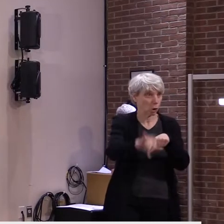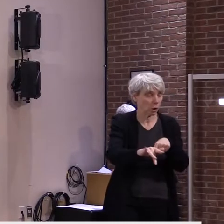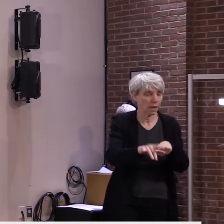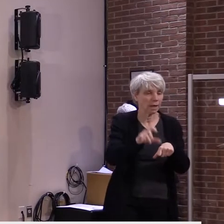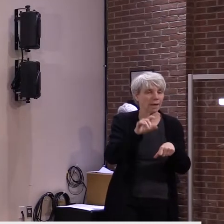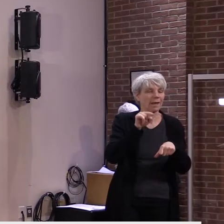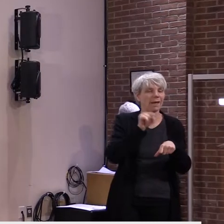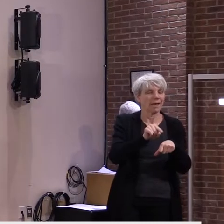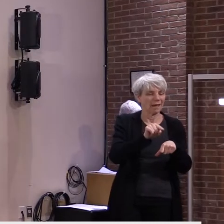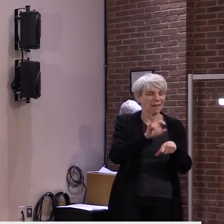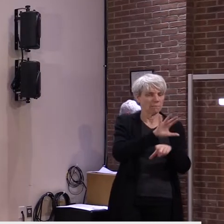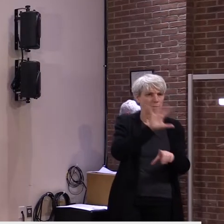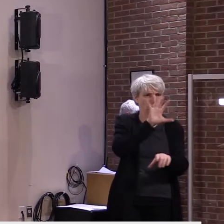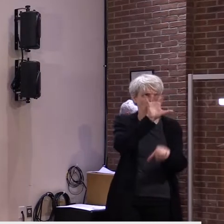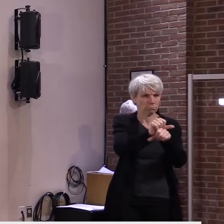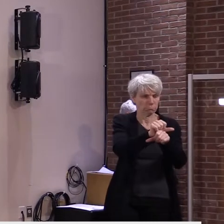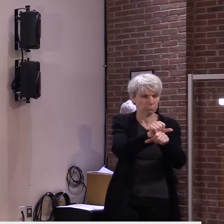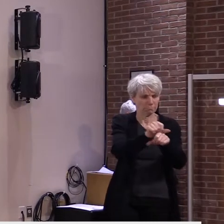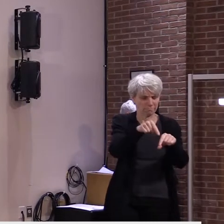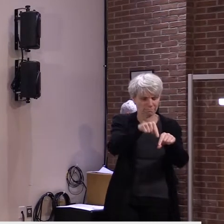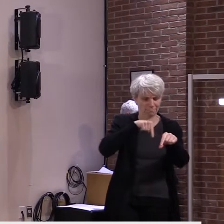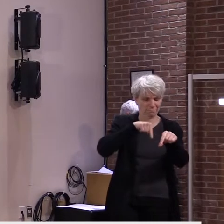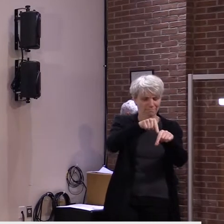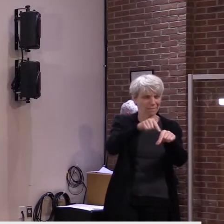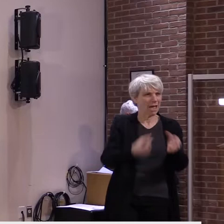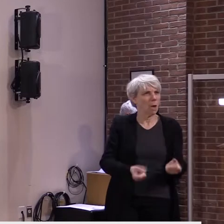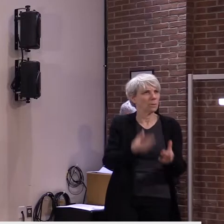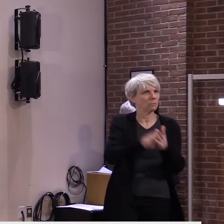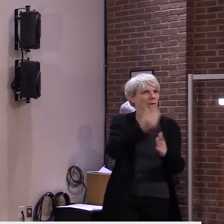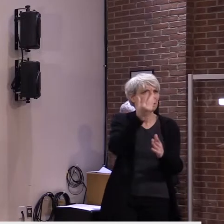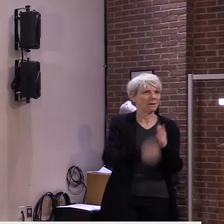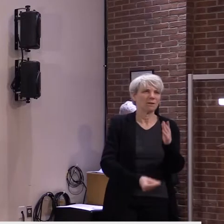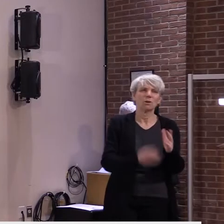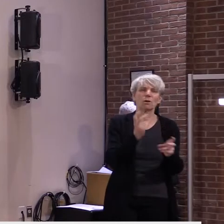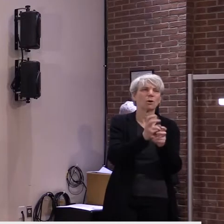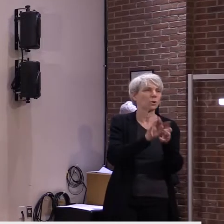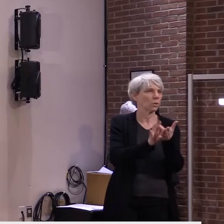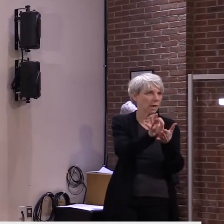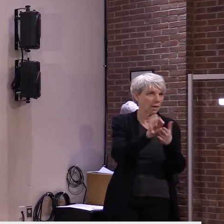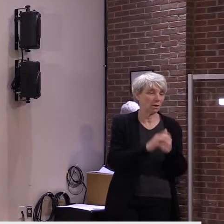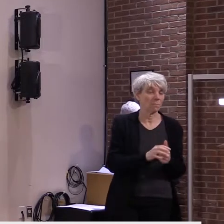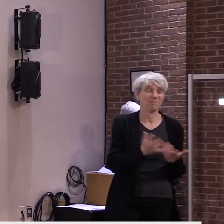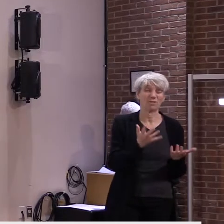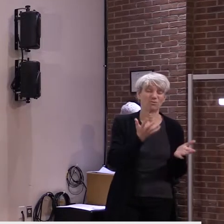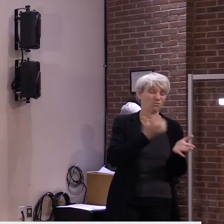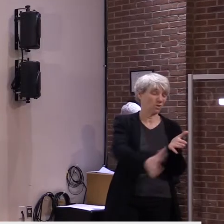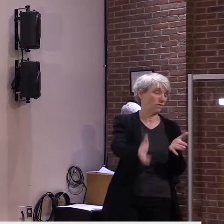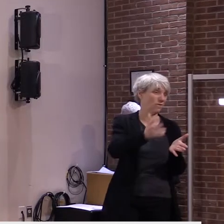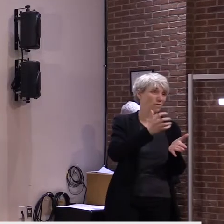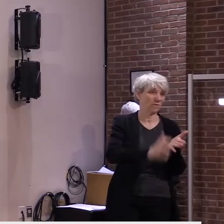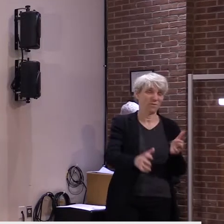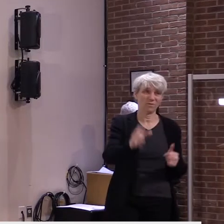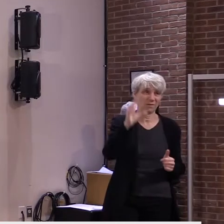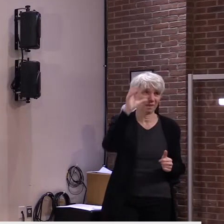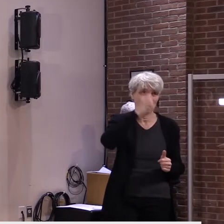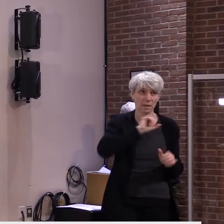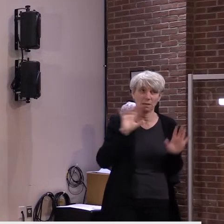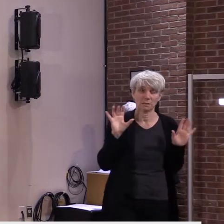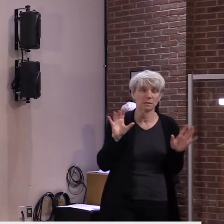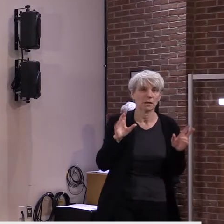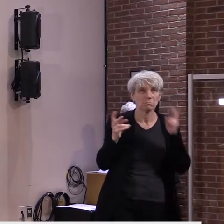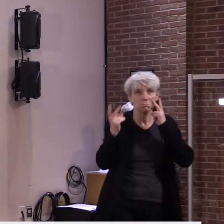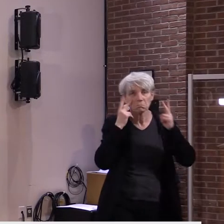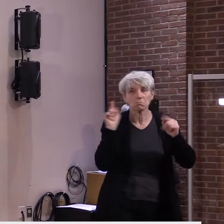monetize fraud that was stopped? But if I had to guess, again, and this is purely a guess just based on volume and what I'm seeing from other